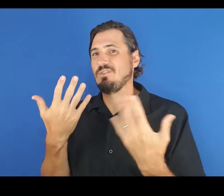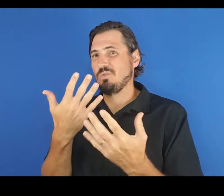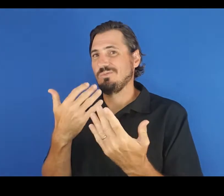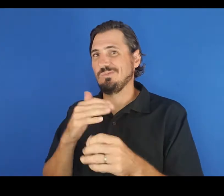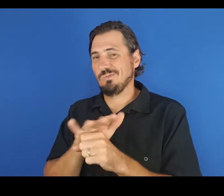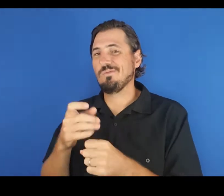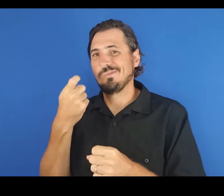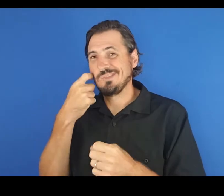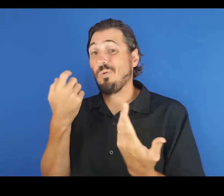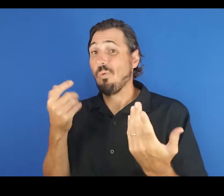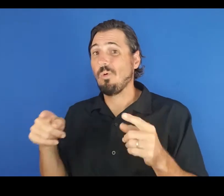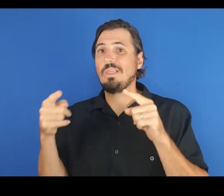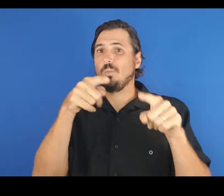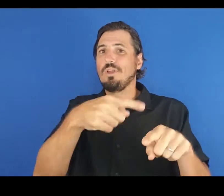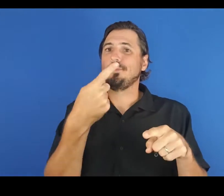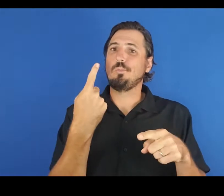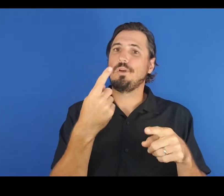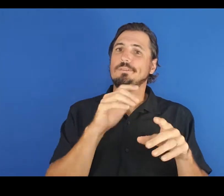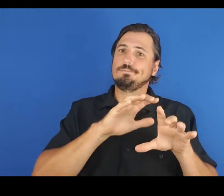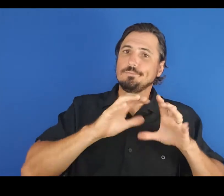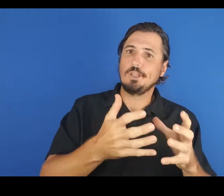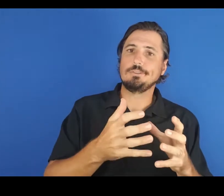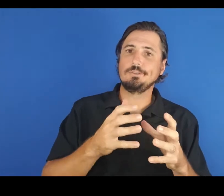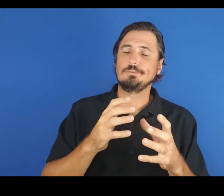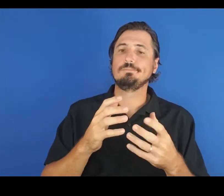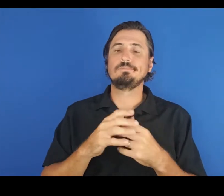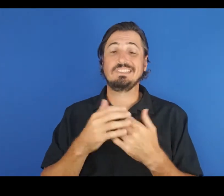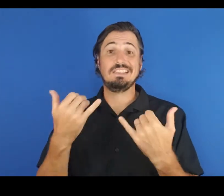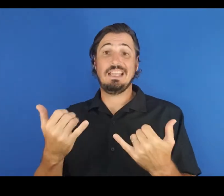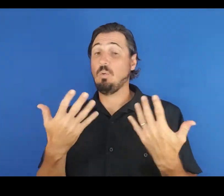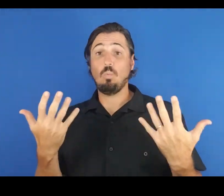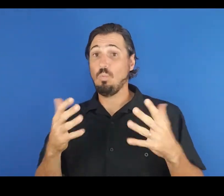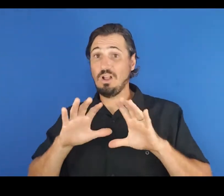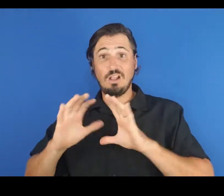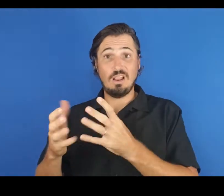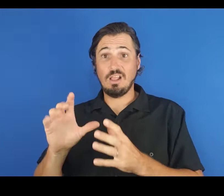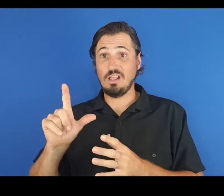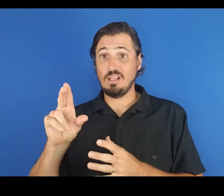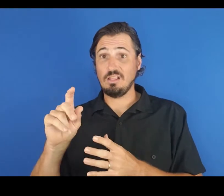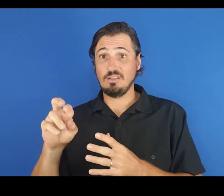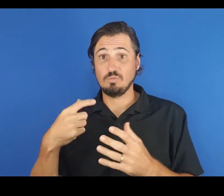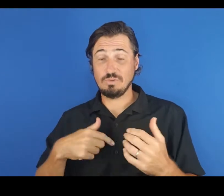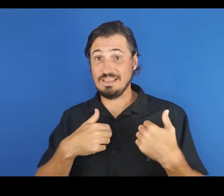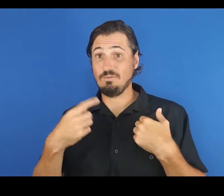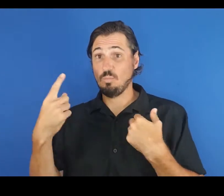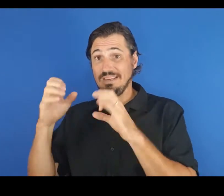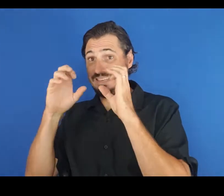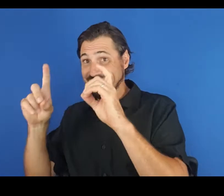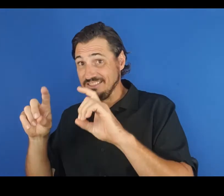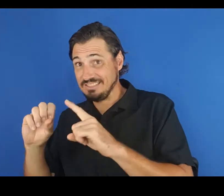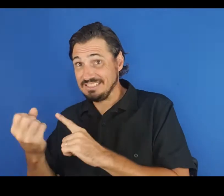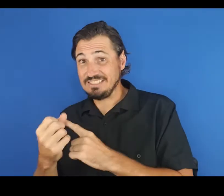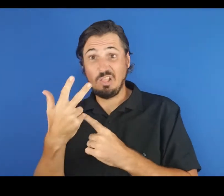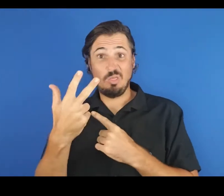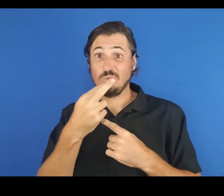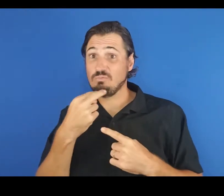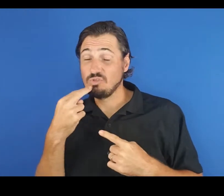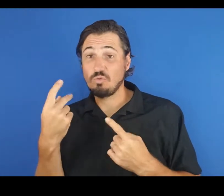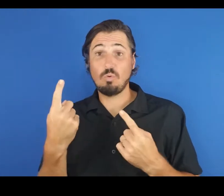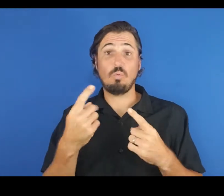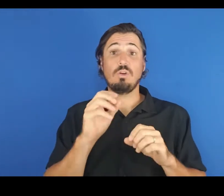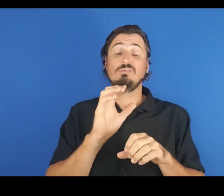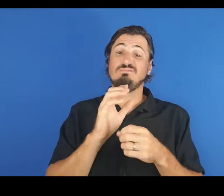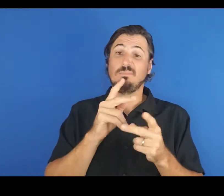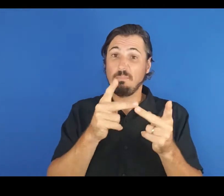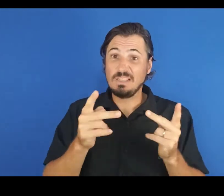cases or are tied to one of our active clusters. We currently have the following active clusters: 1 educational setting, 3 restaurants,